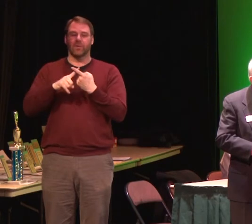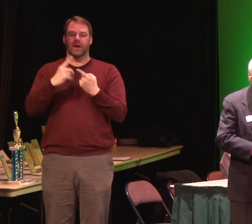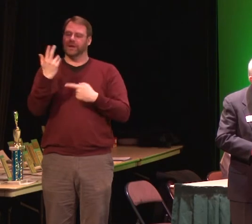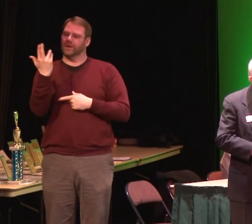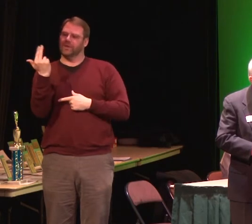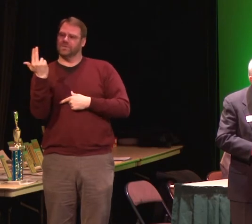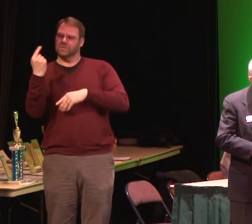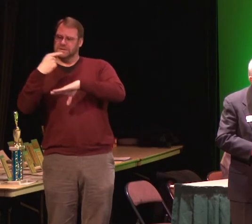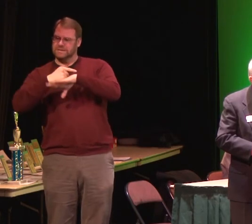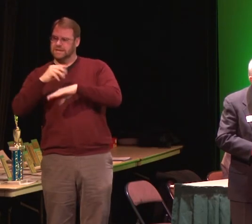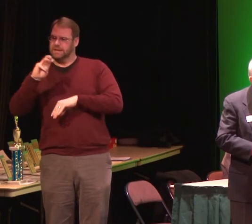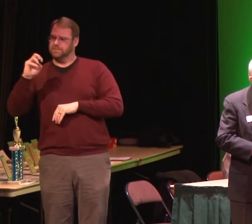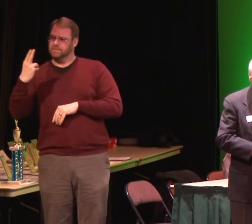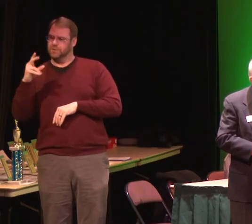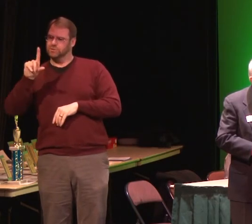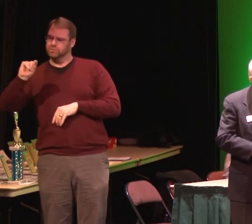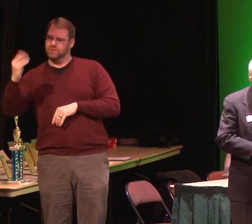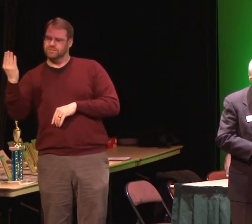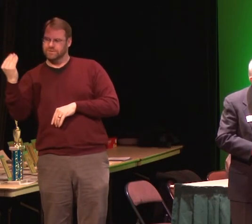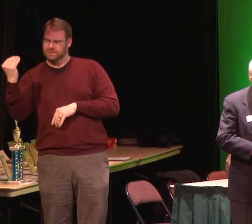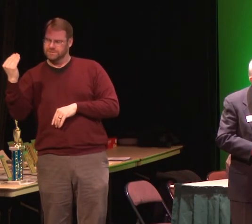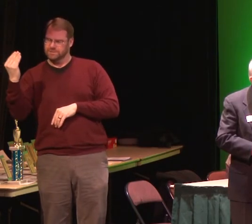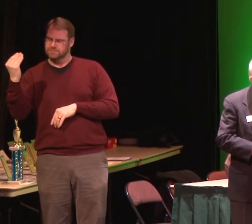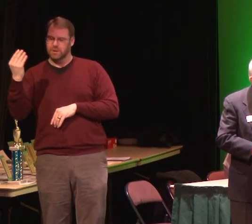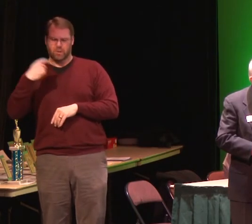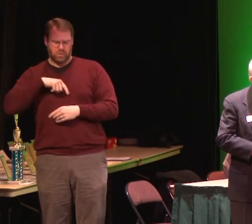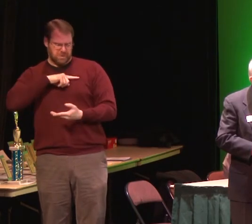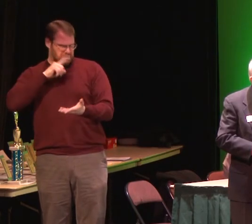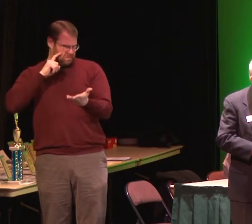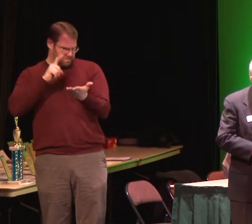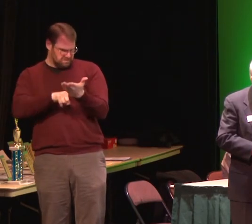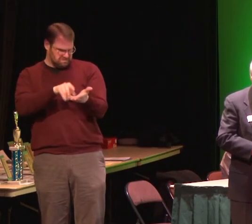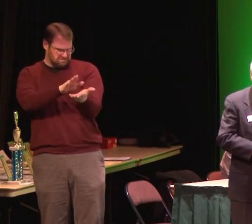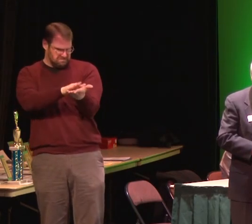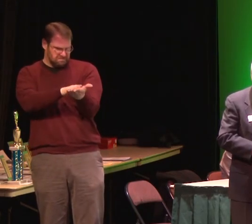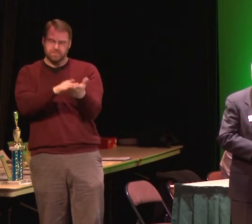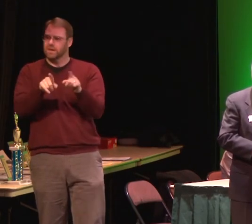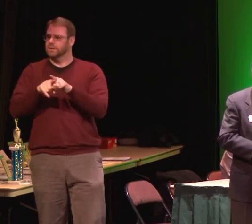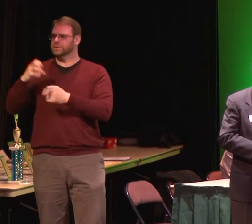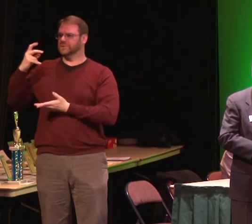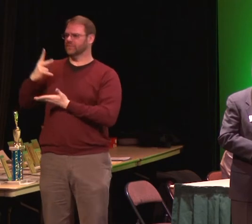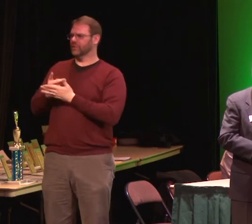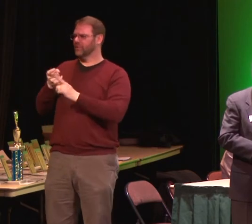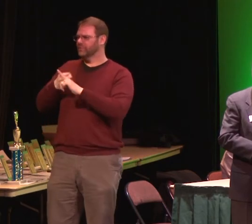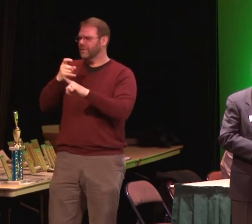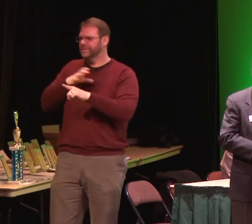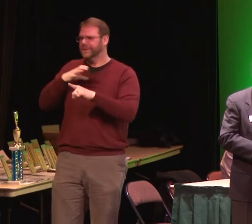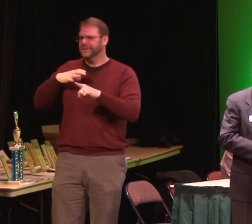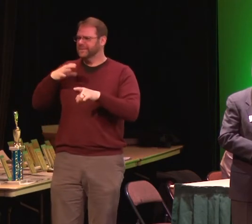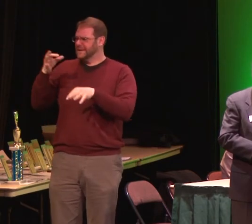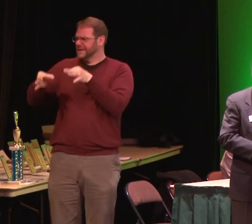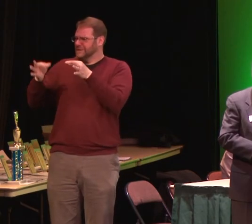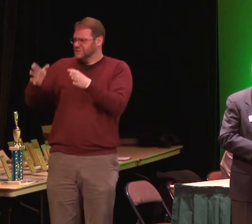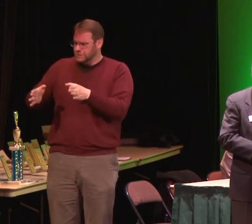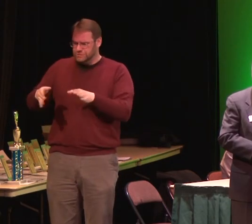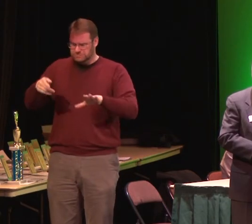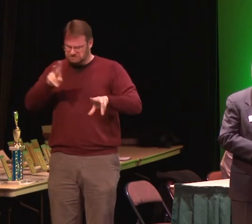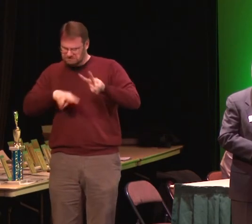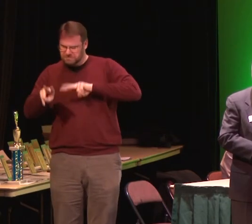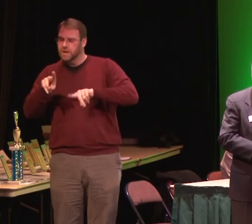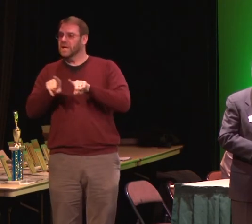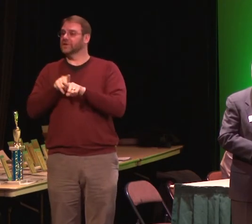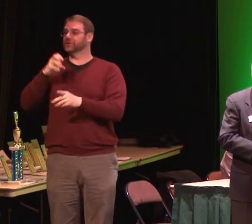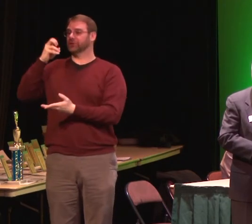of March 2014, in recognition and approved by the Committee of Judges and confirmed by the president